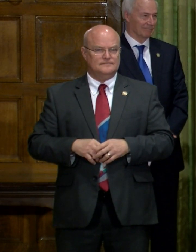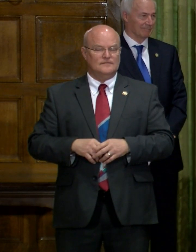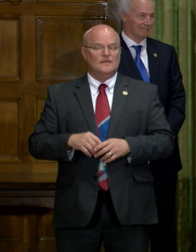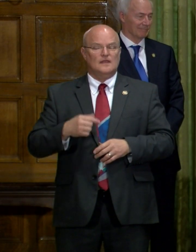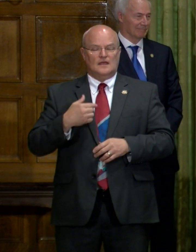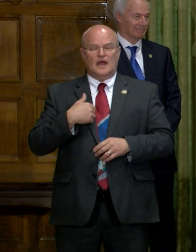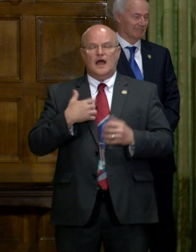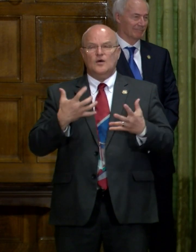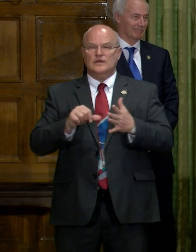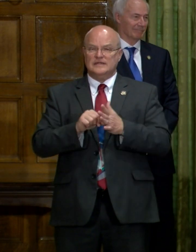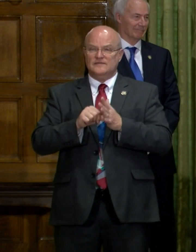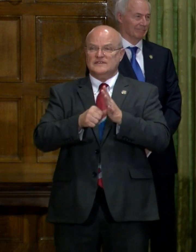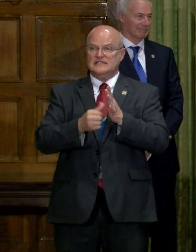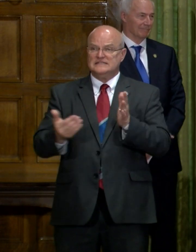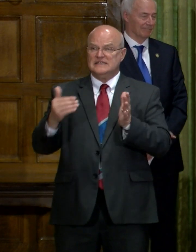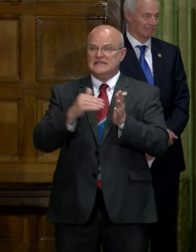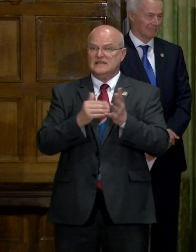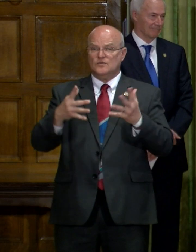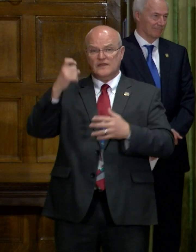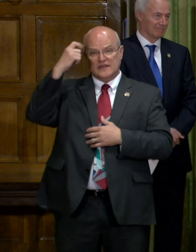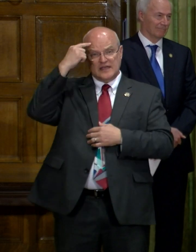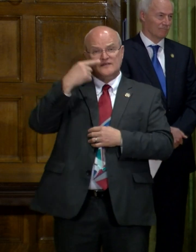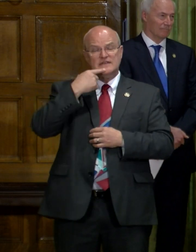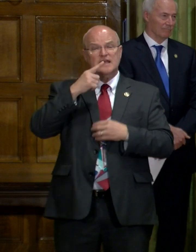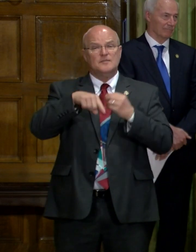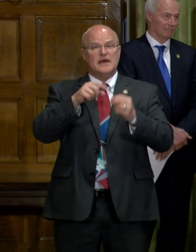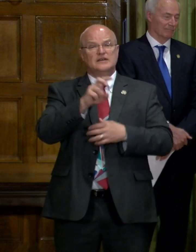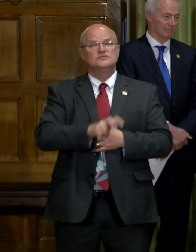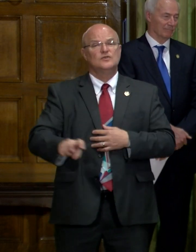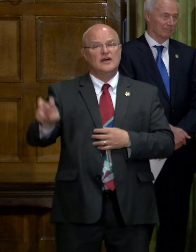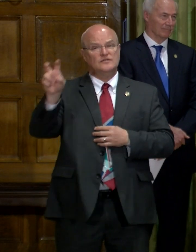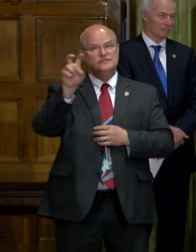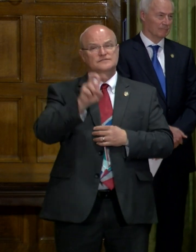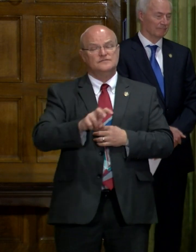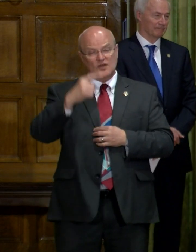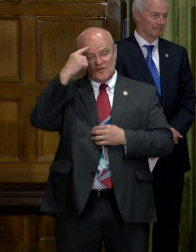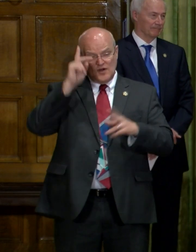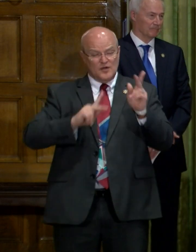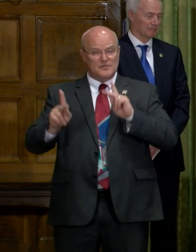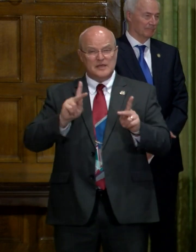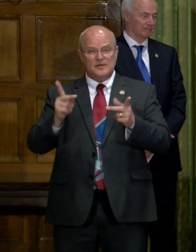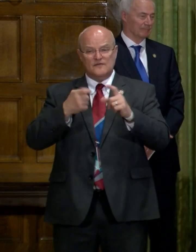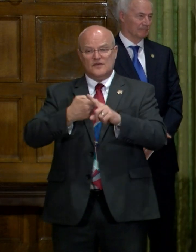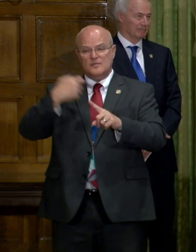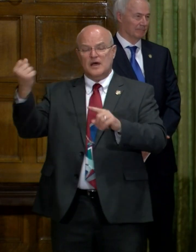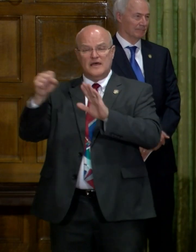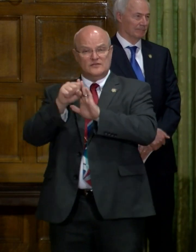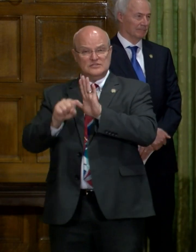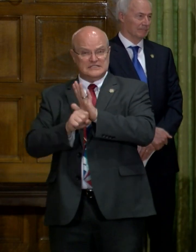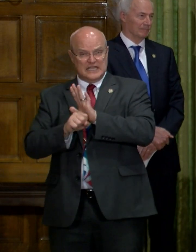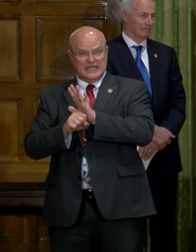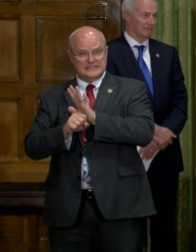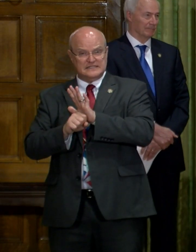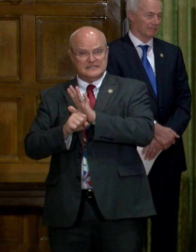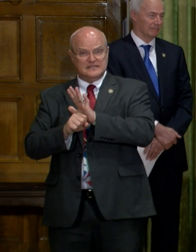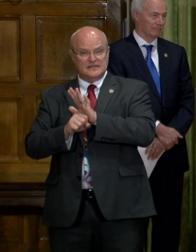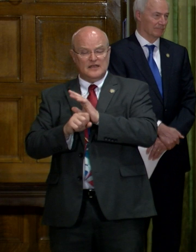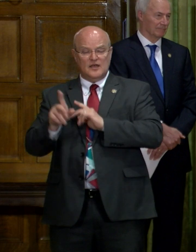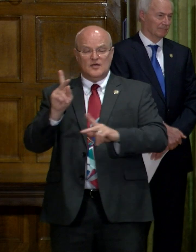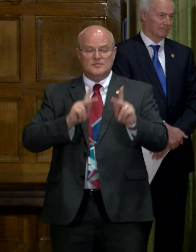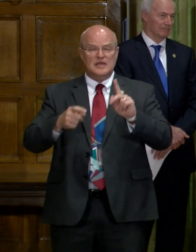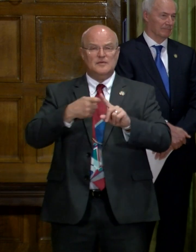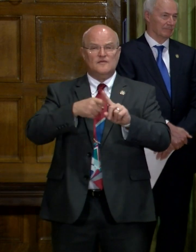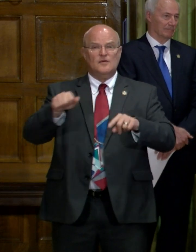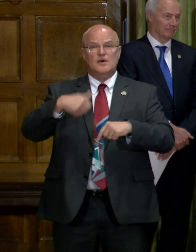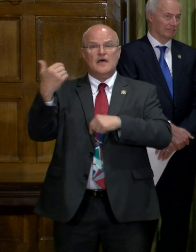Finally, I just want to reemphasize what the governor said about travel. For those coming from other states, for those